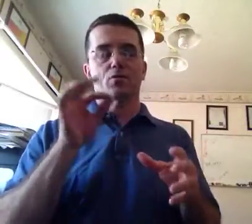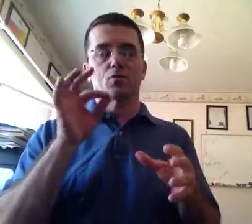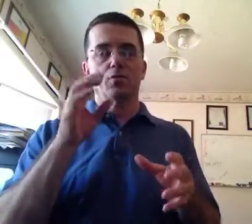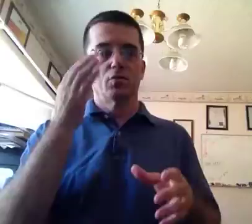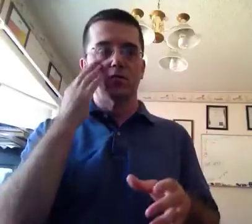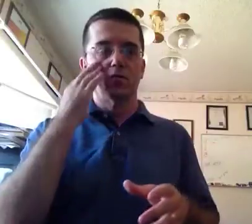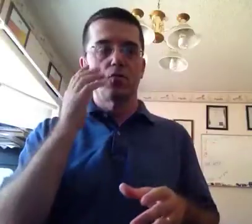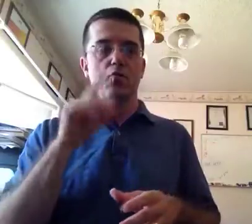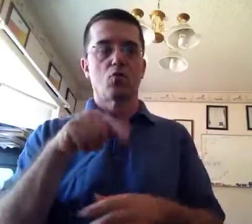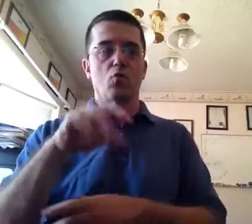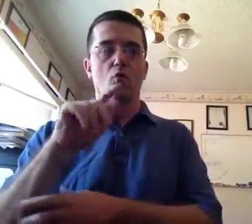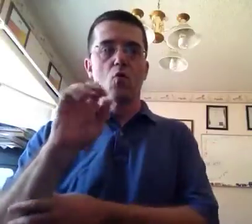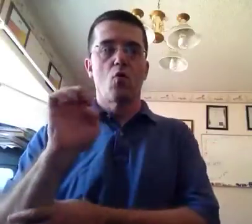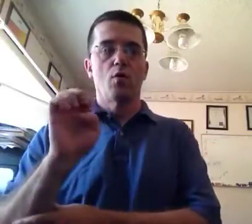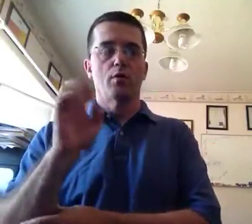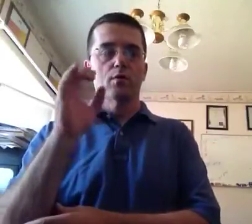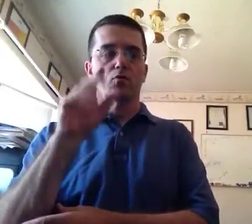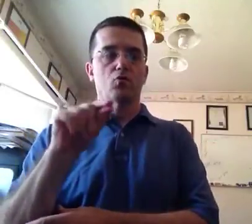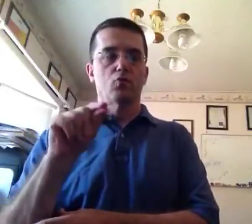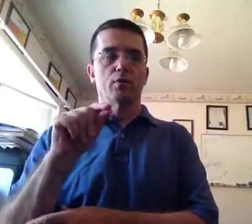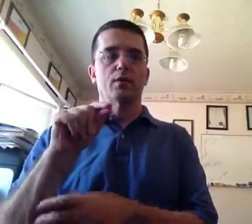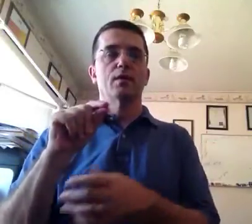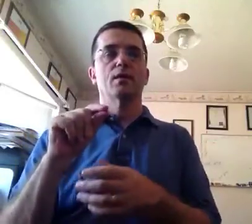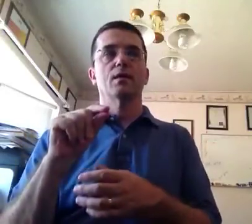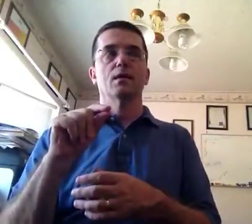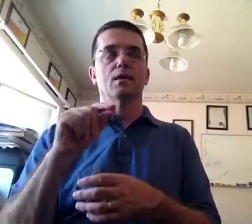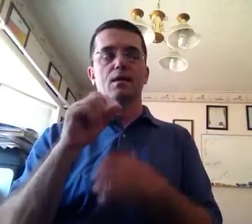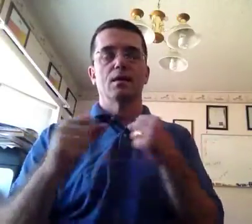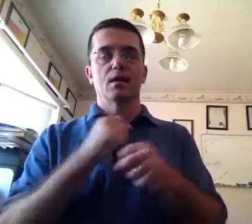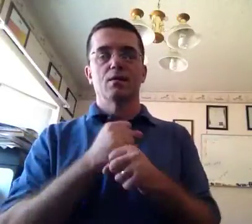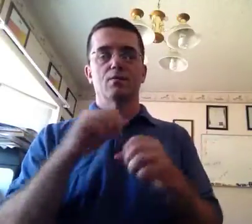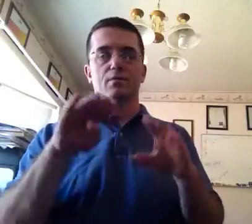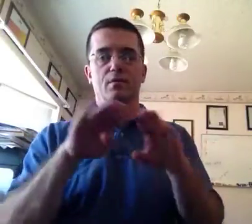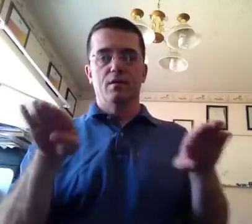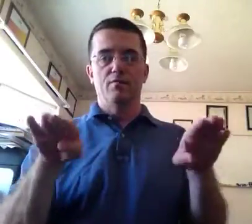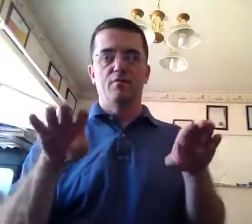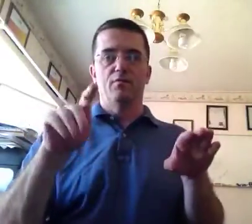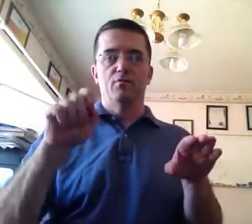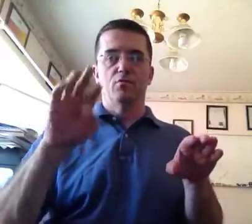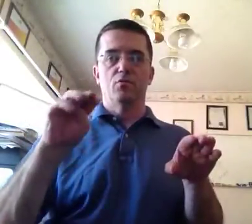blown away at how inexpensive 20-year level term is. Thanks for the question.